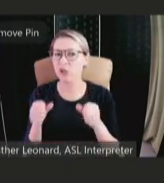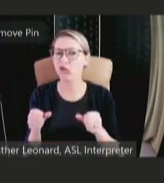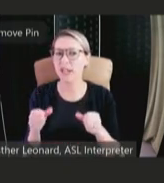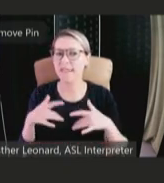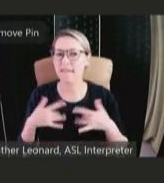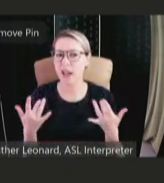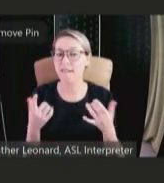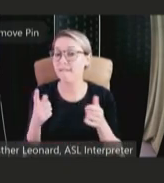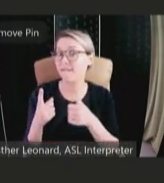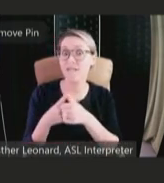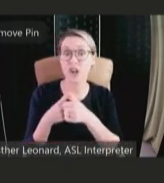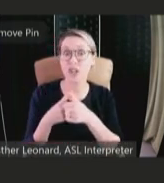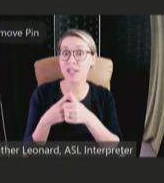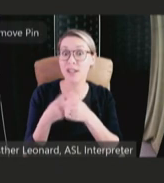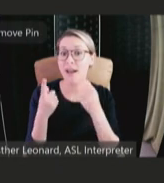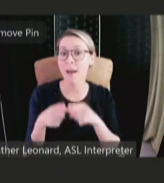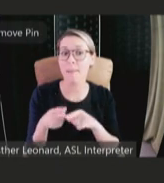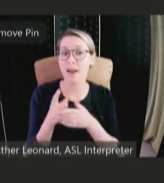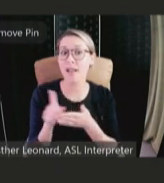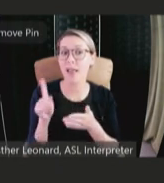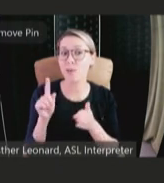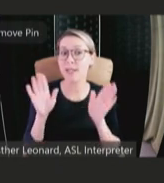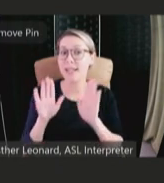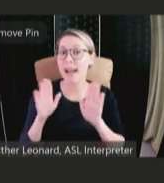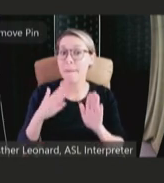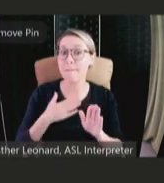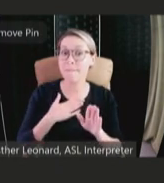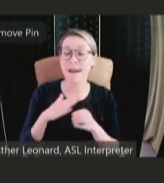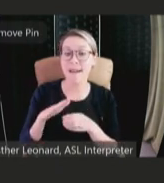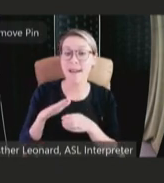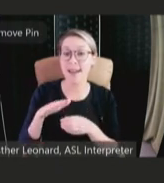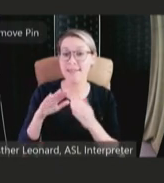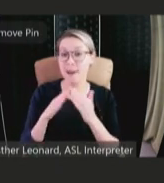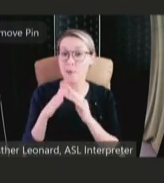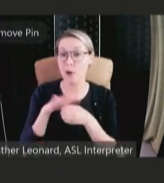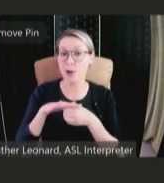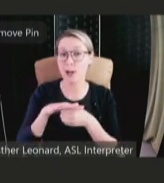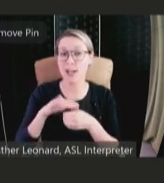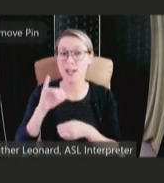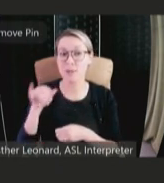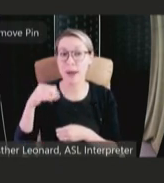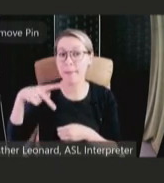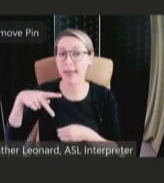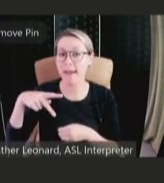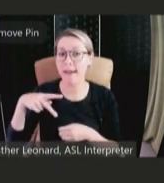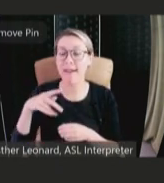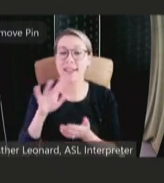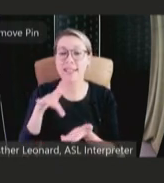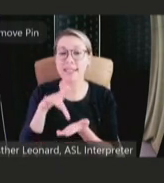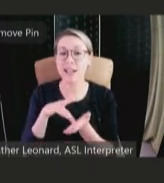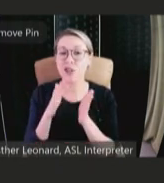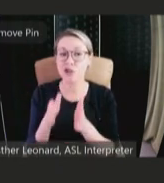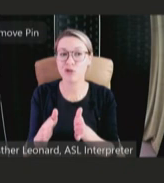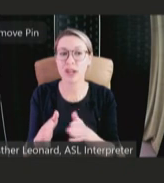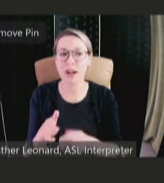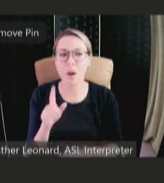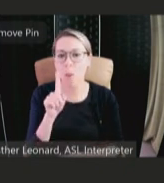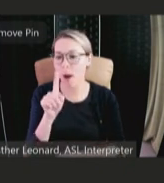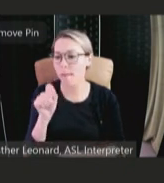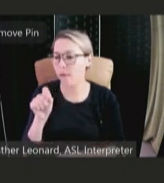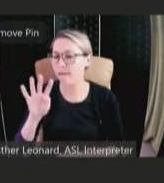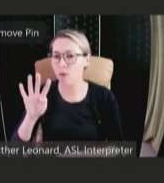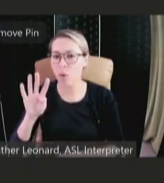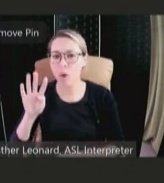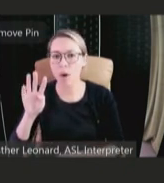Sunday in my home neighborhood, Jamaica Plain, on Center Street. 1.4 miles of